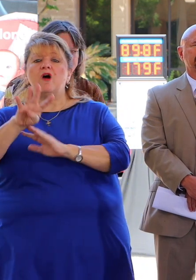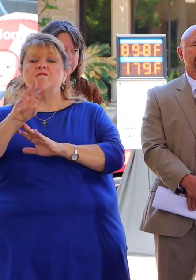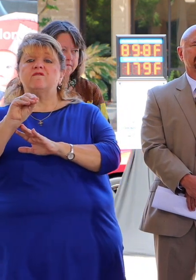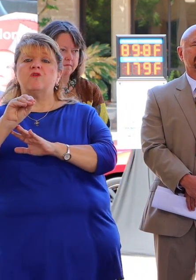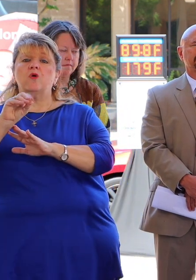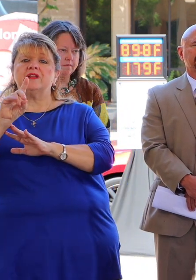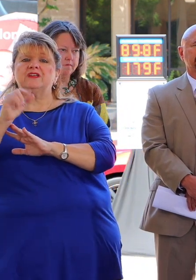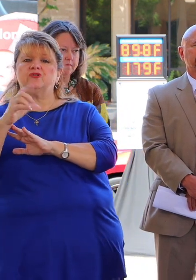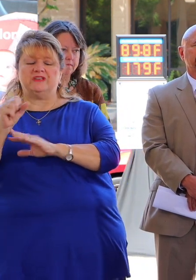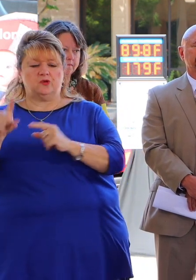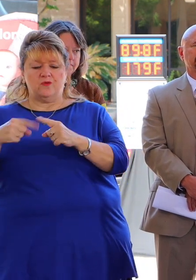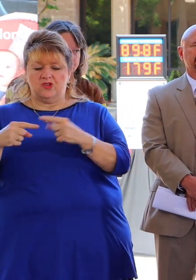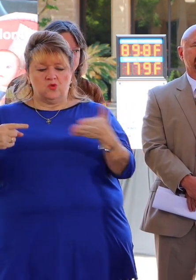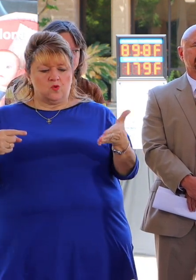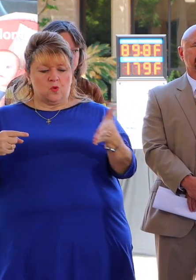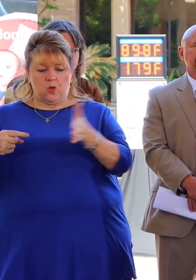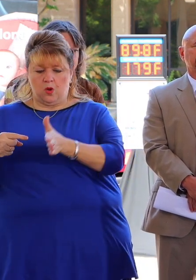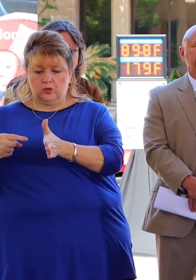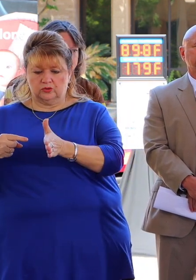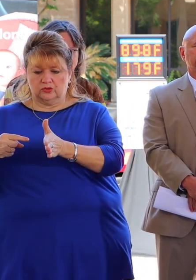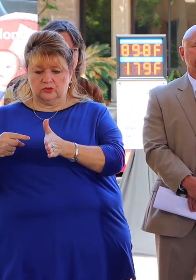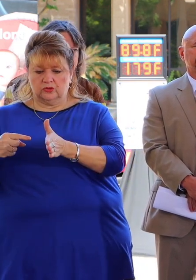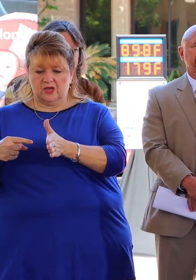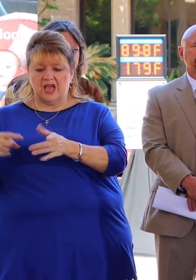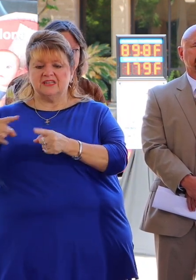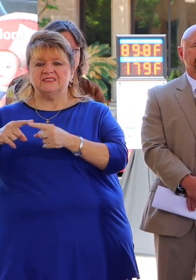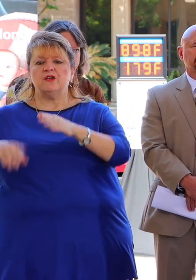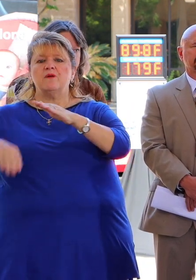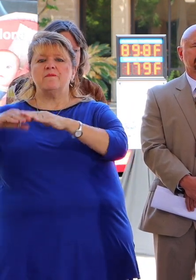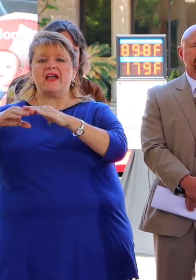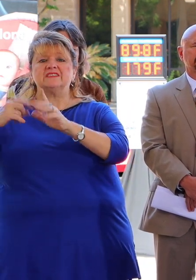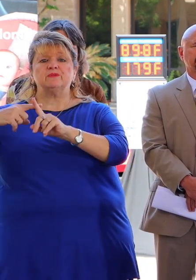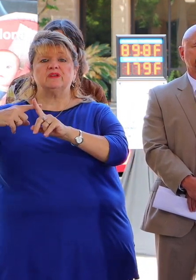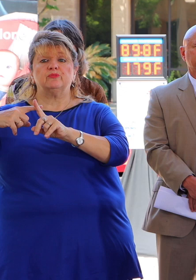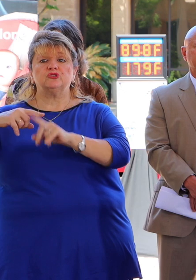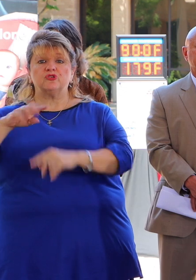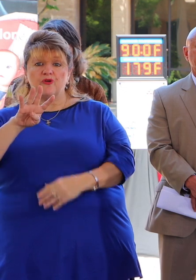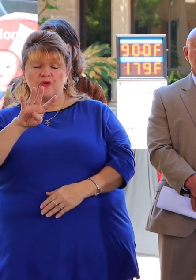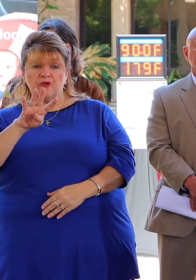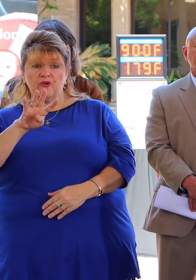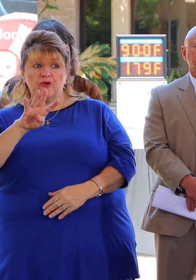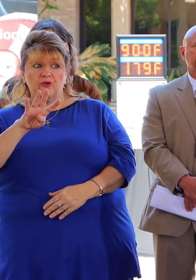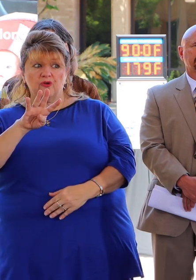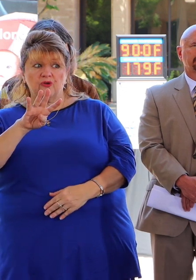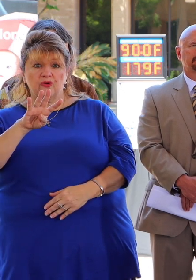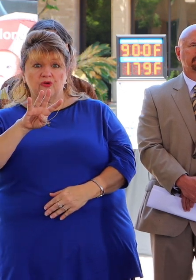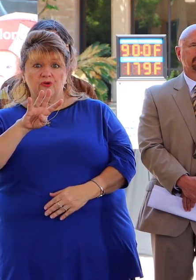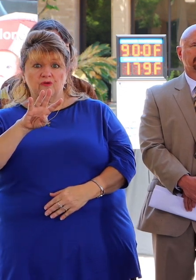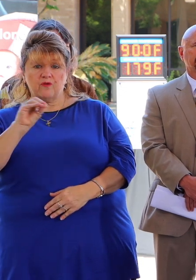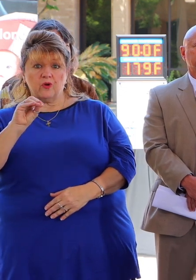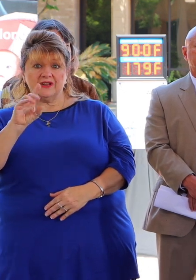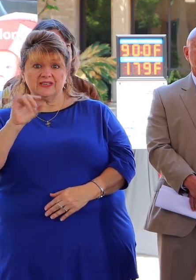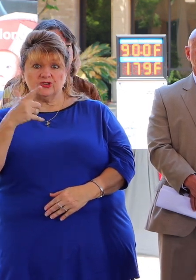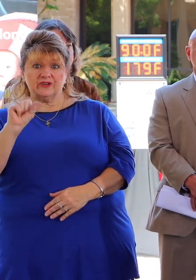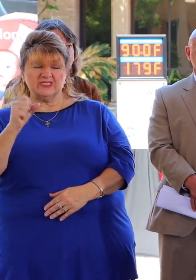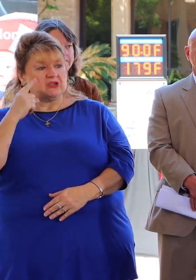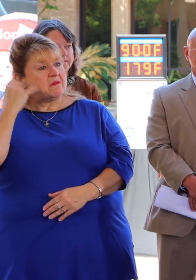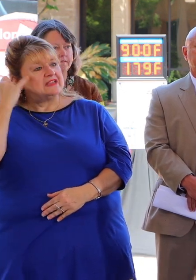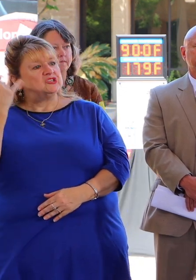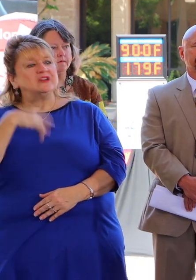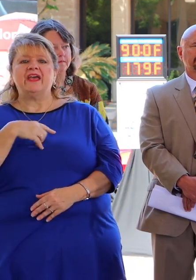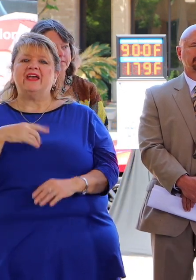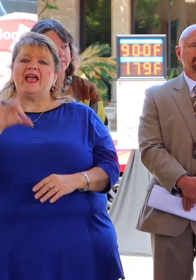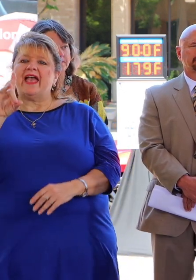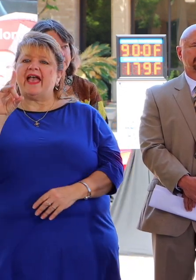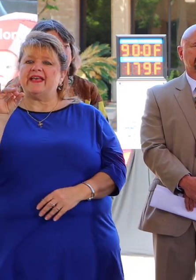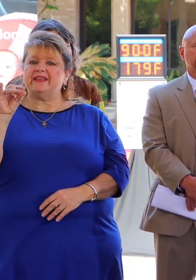degrees from the time that door was closed to the time the maximum temperature was reached. So imagine on a day like today when it's about 80 degrees, add